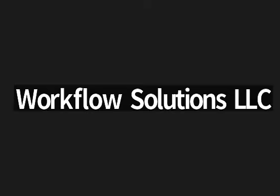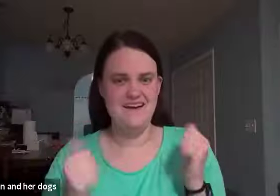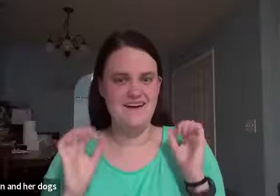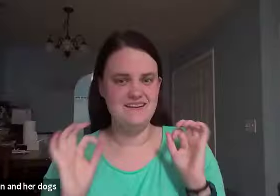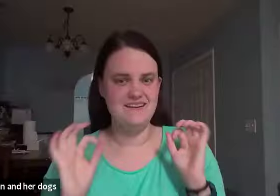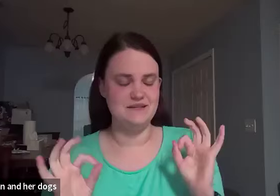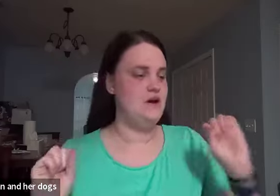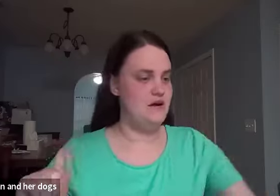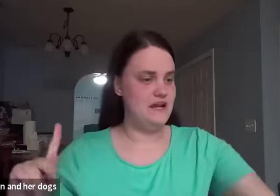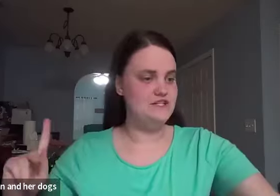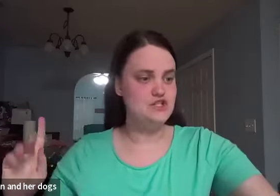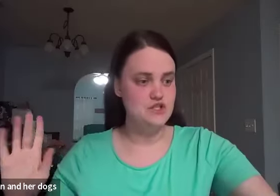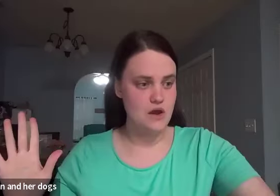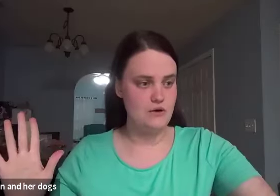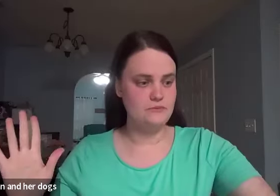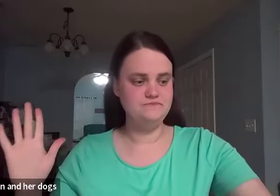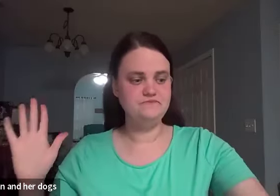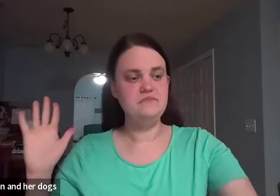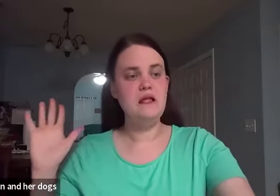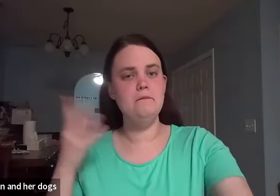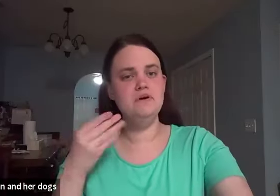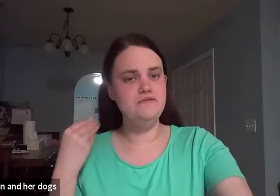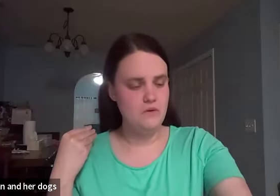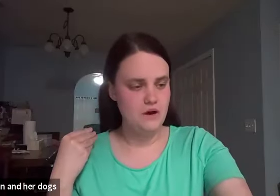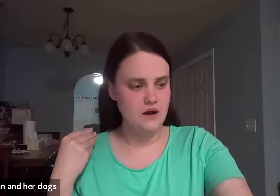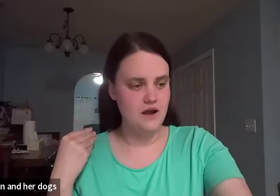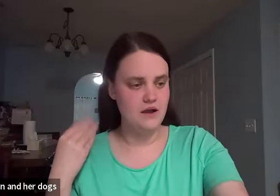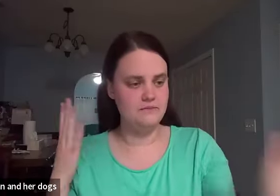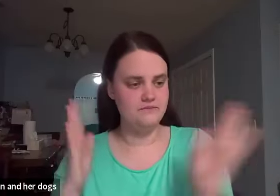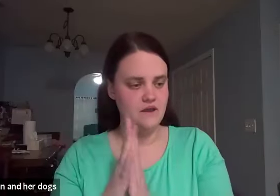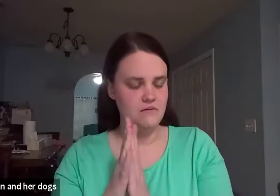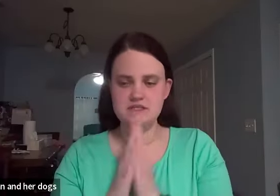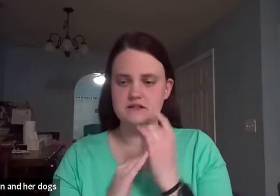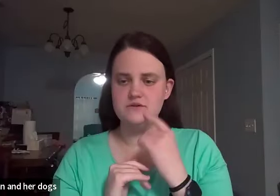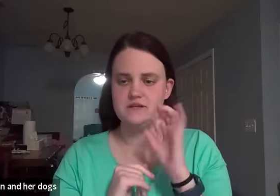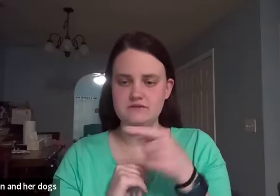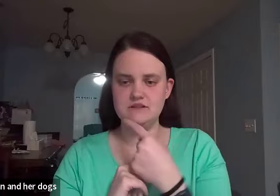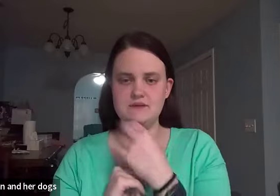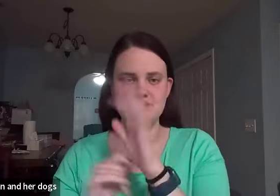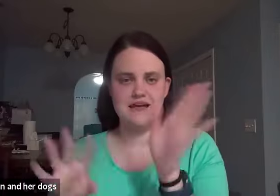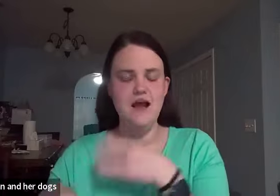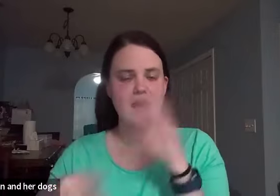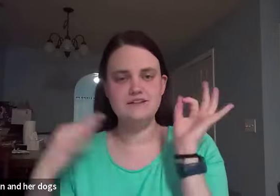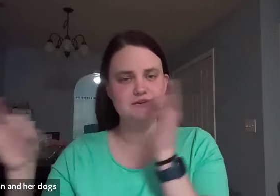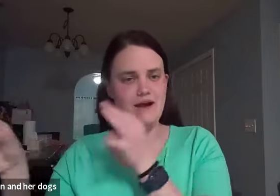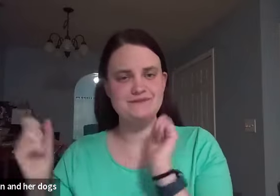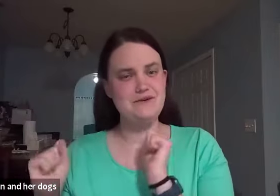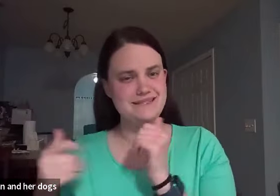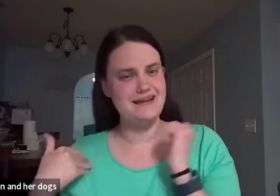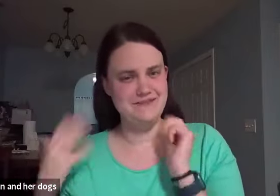Okay, awesome. All right, so before what was I gonna, there was something I was gonna say besides that. I was so excited